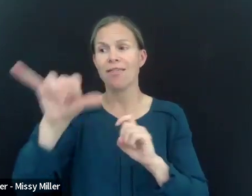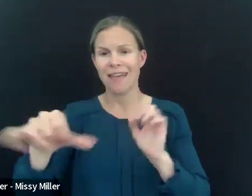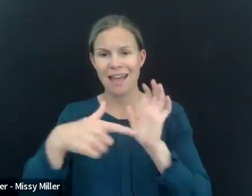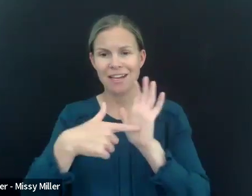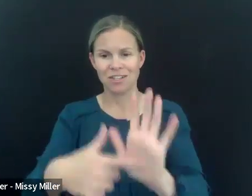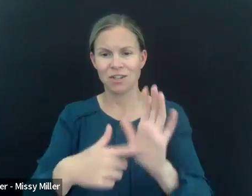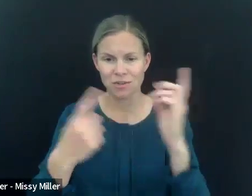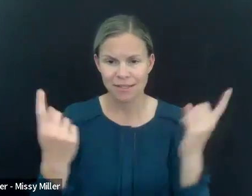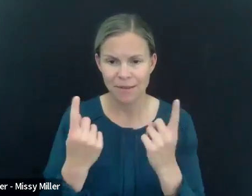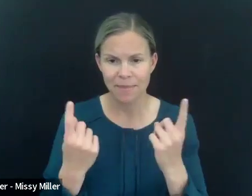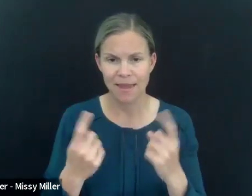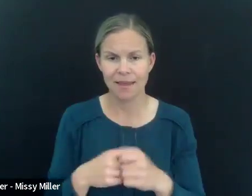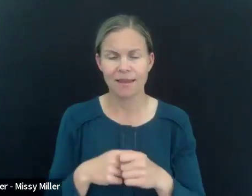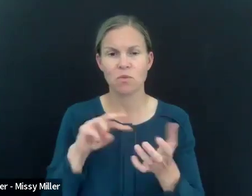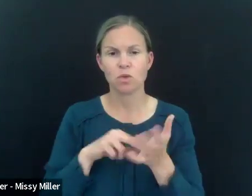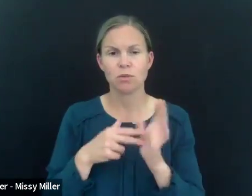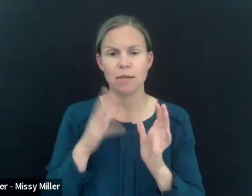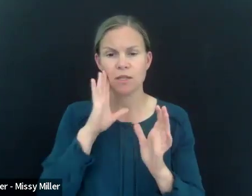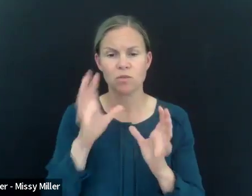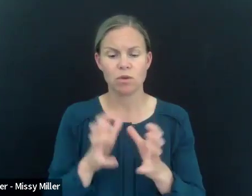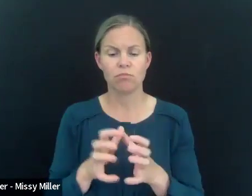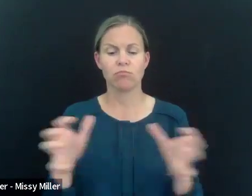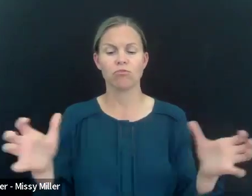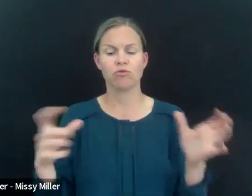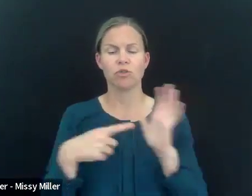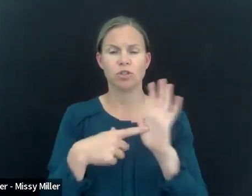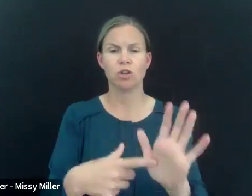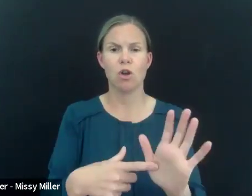so it's like being able to amplify